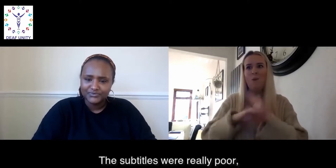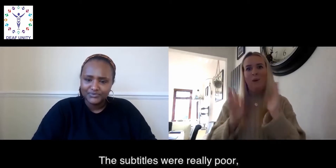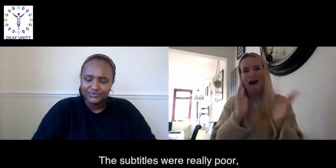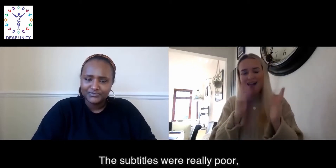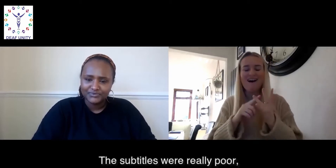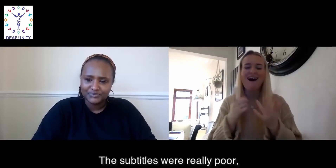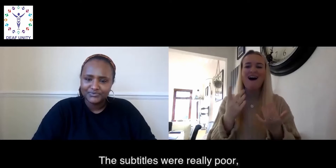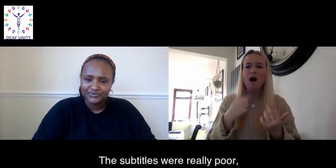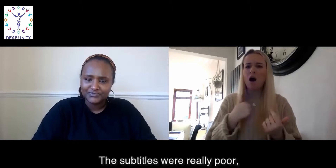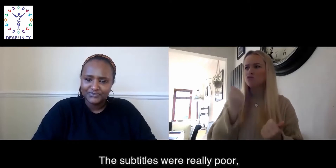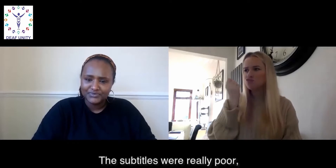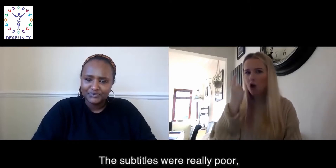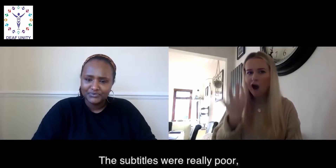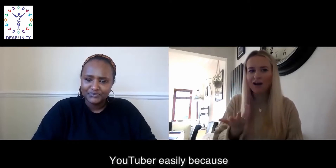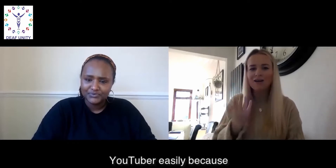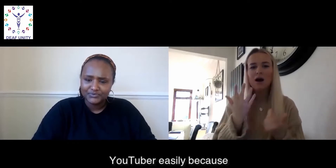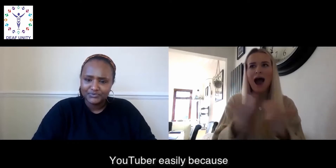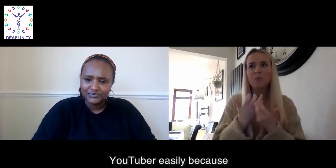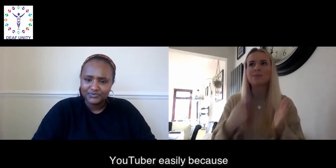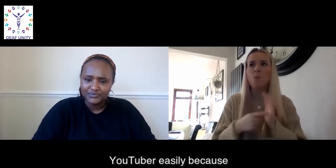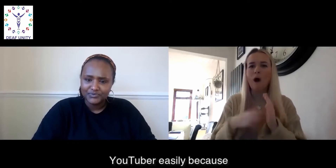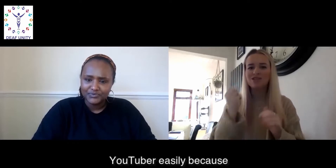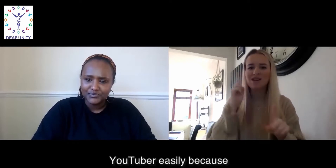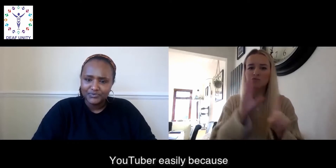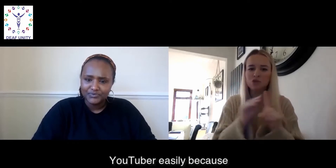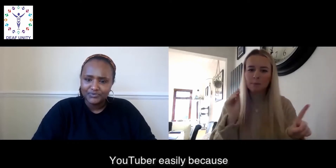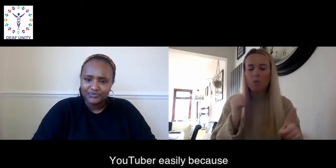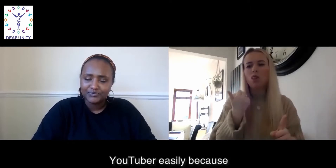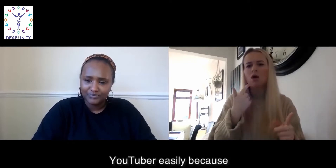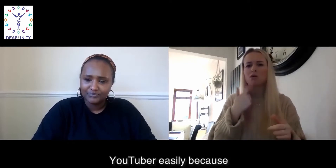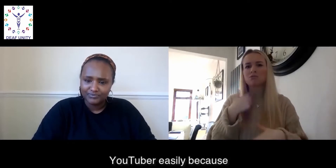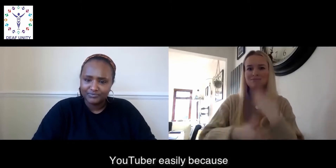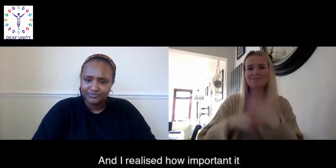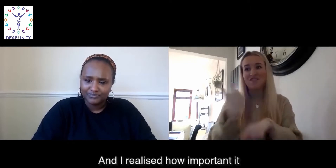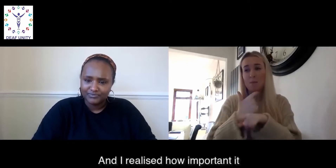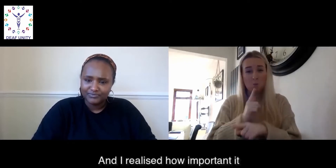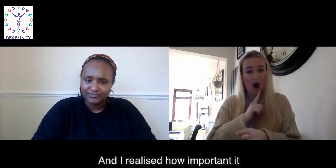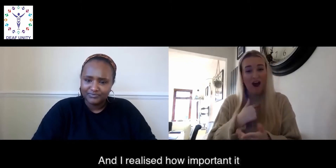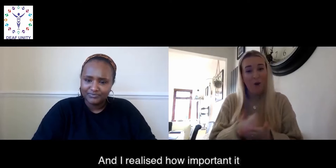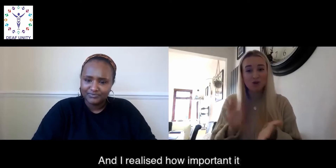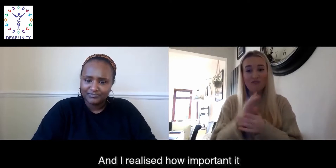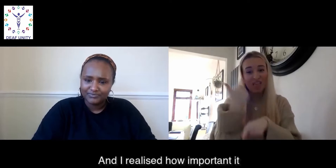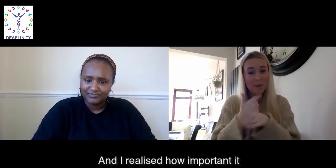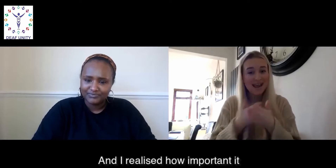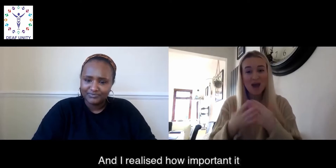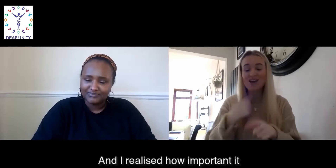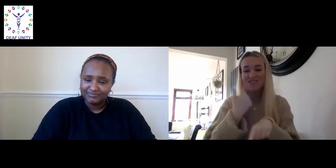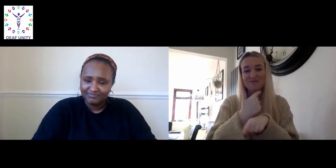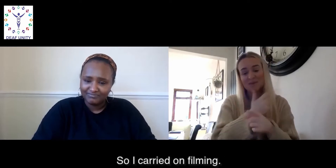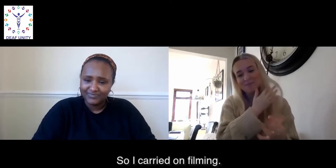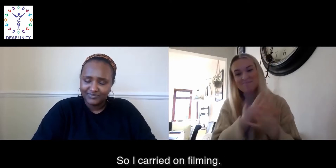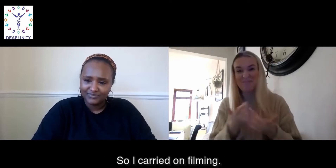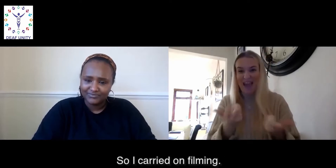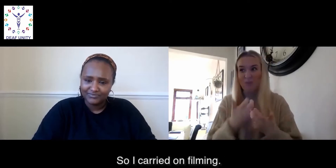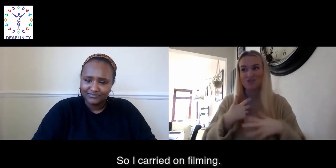were really poor, but they could access a deaf YouTuber easily because it's fully accessible in BSL. And I realised how important it was to have a deaf role model. So